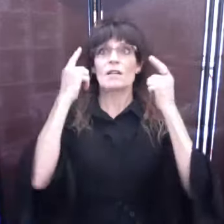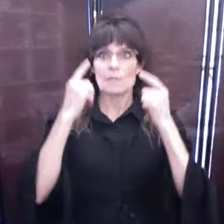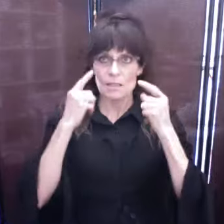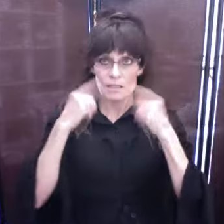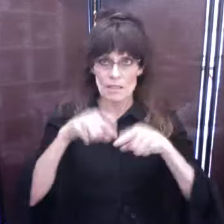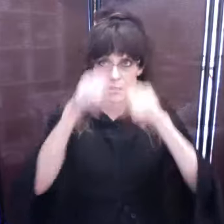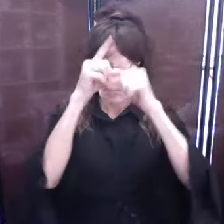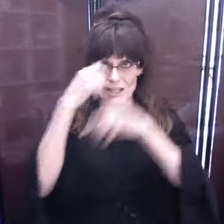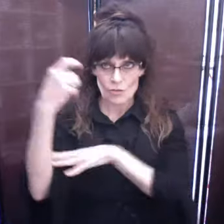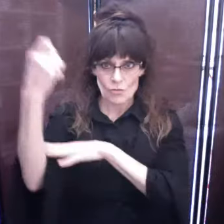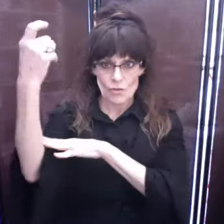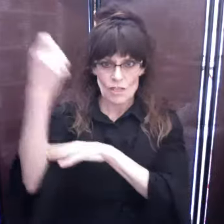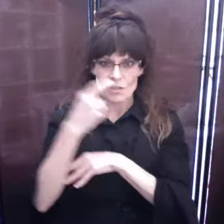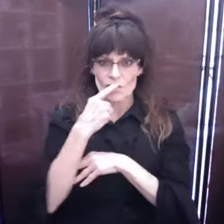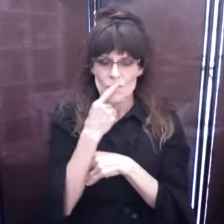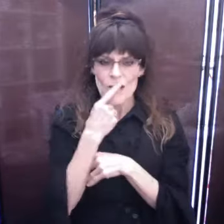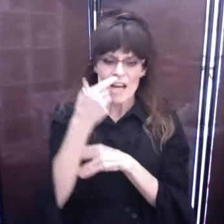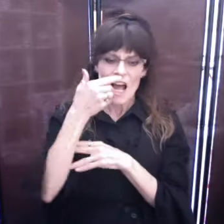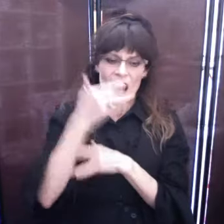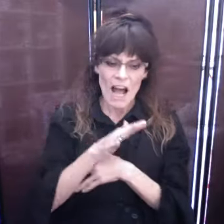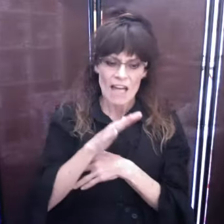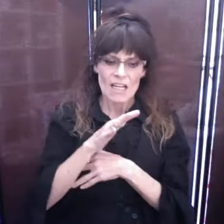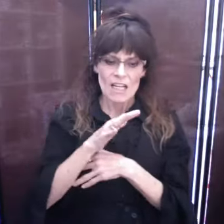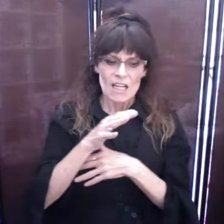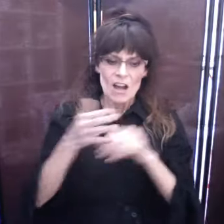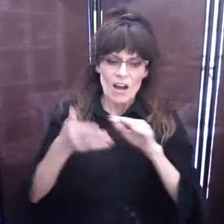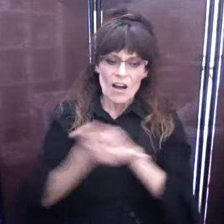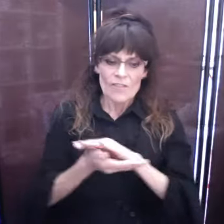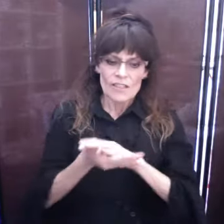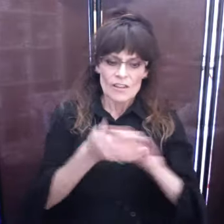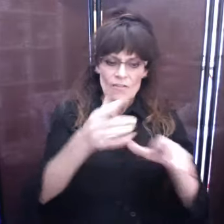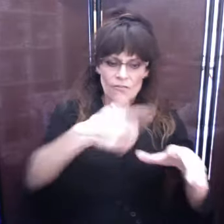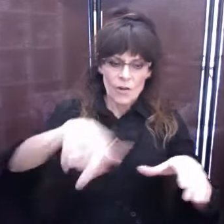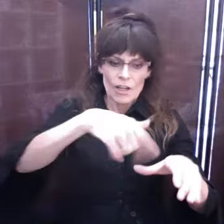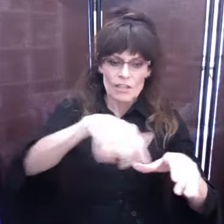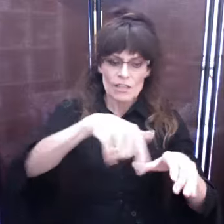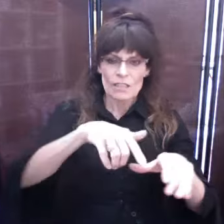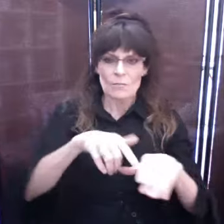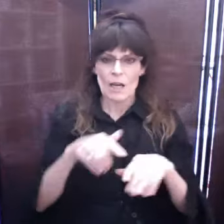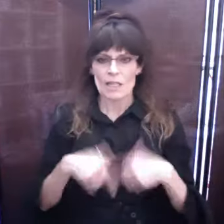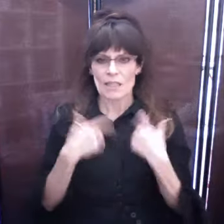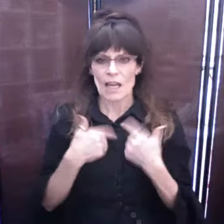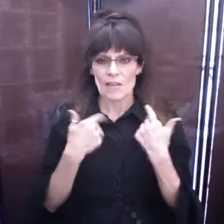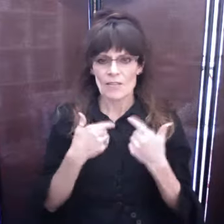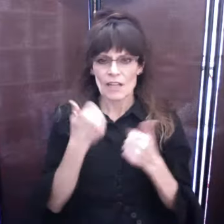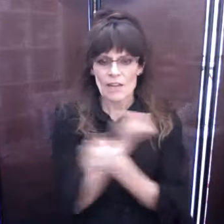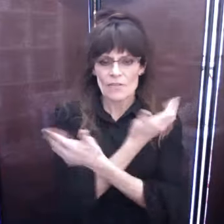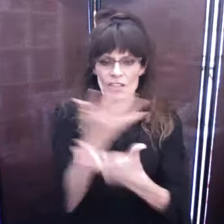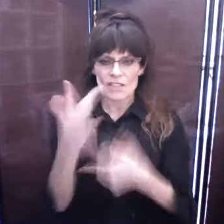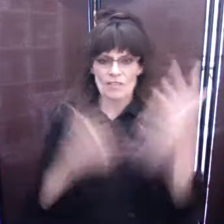there's a red hot oven coil in my life, and grandma's things and her blankets and her crochet and all the photo albums. It's